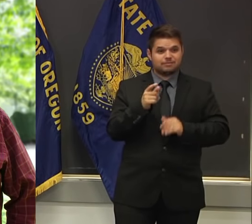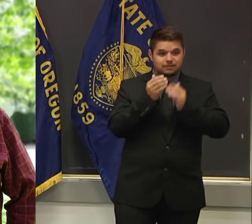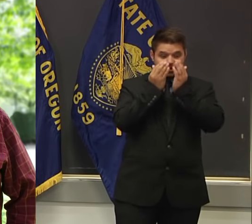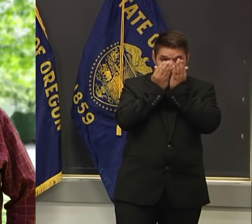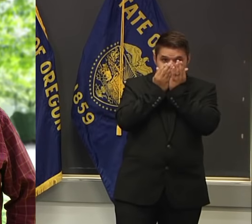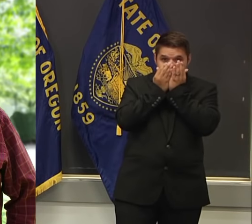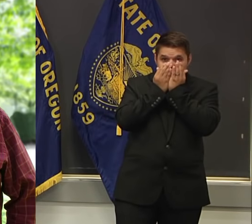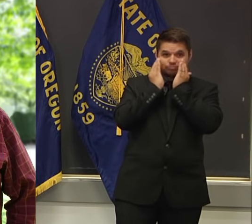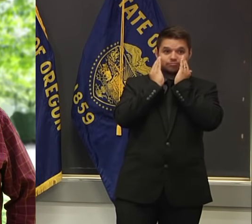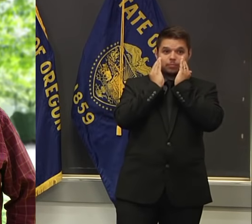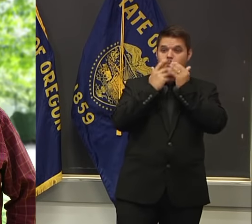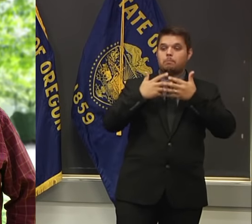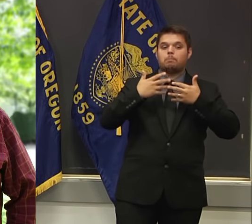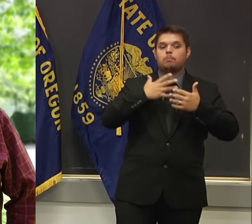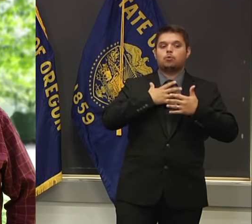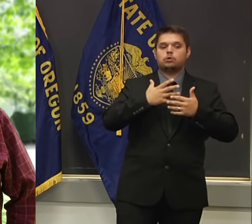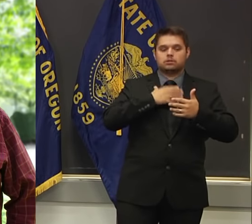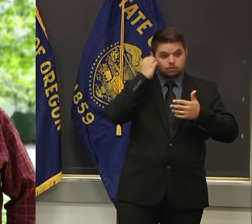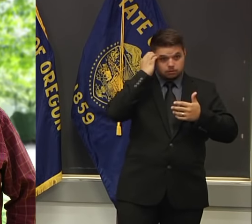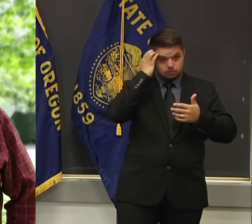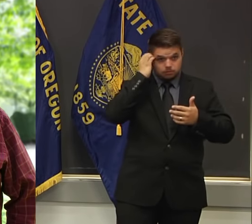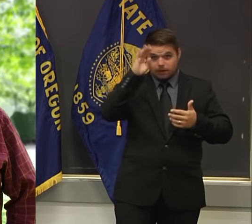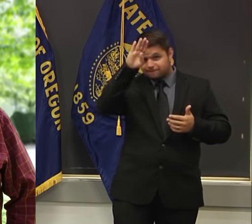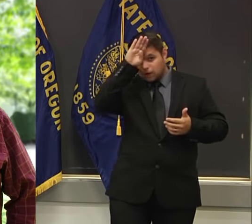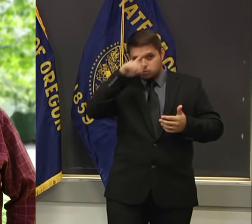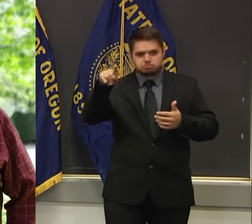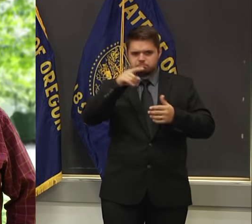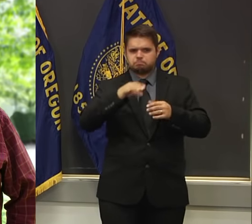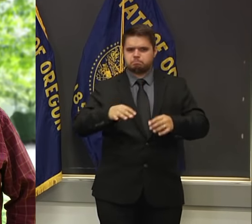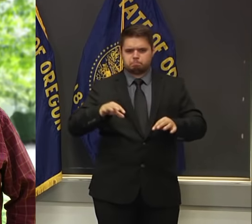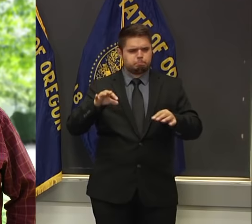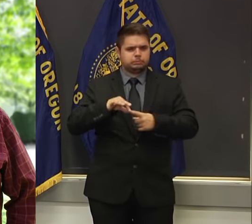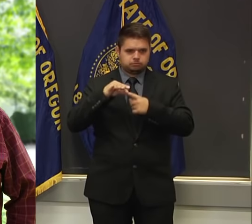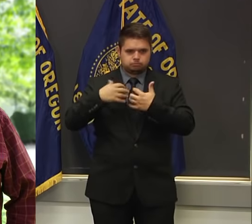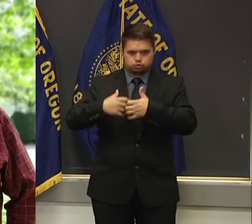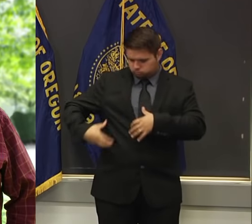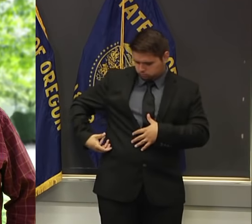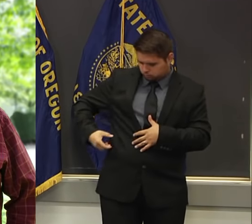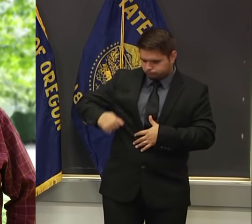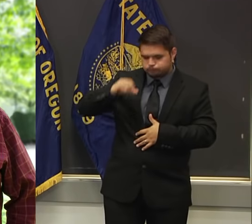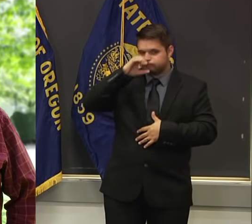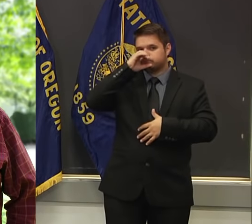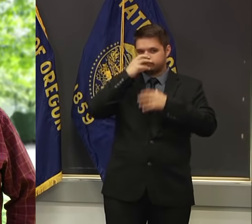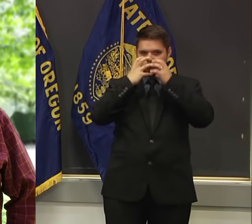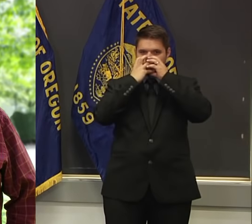structural fire. Obviously, the medical evaluation is much more important in the case of the latter than the